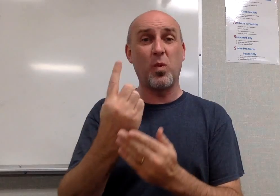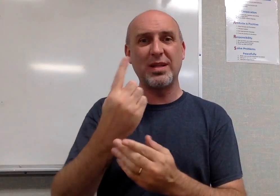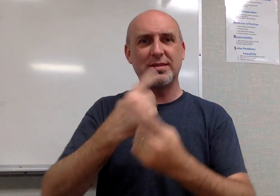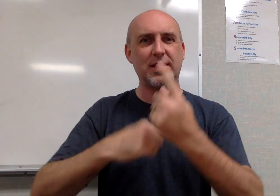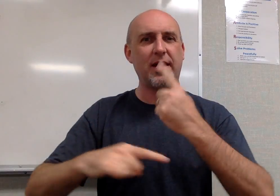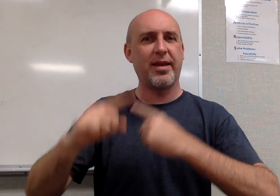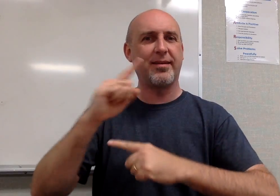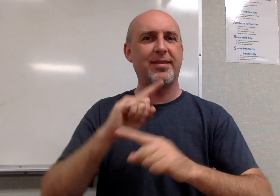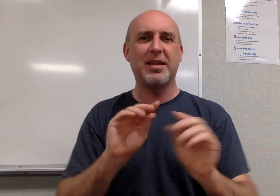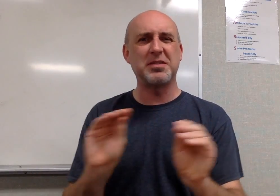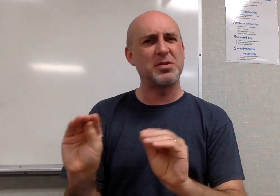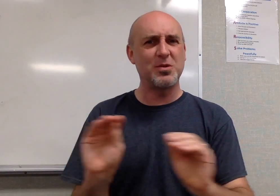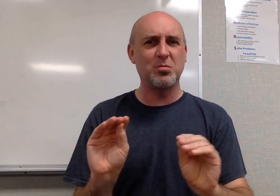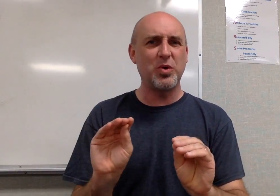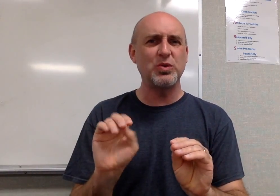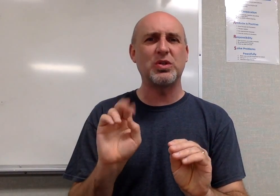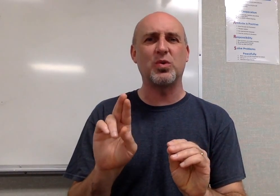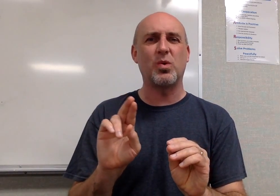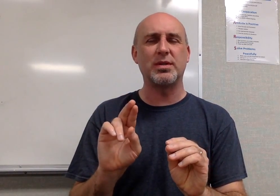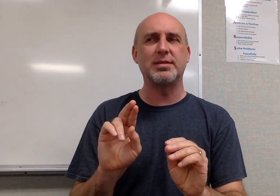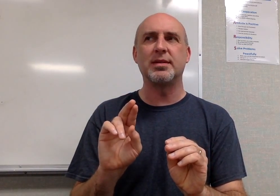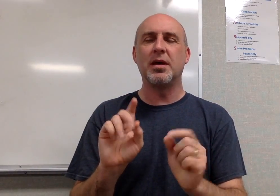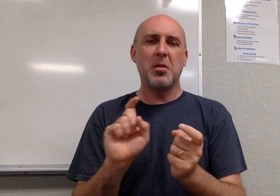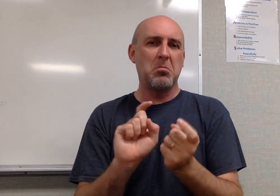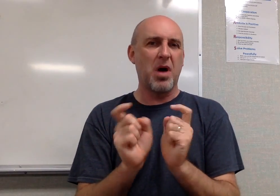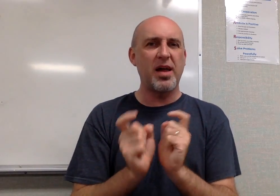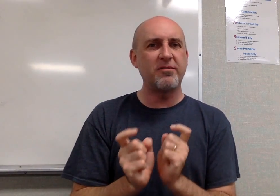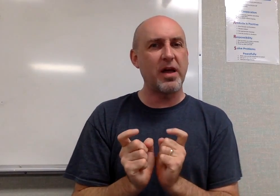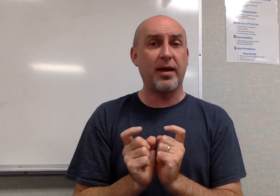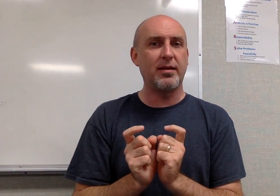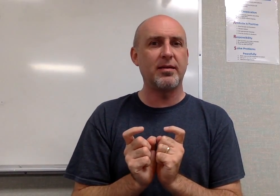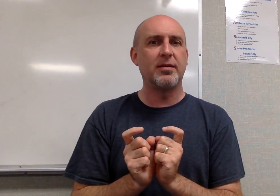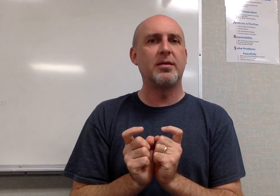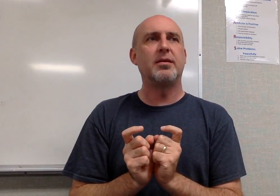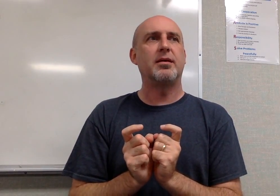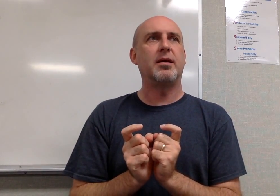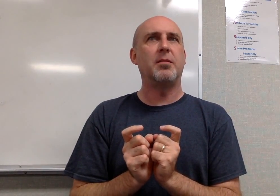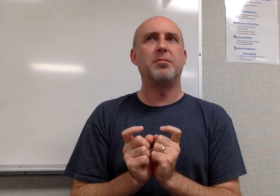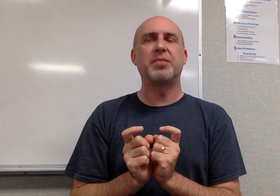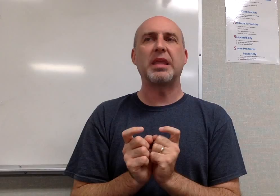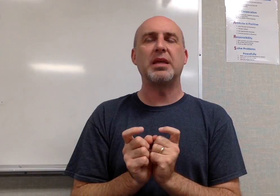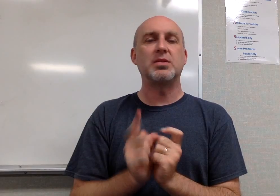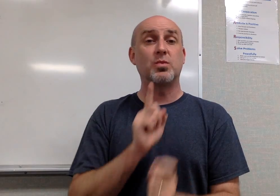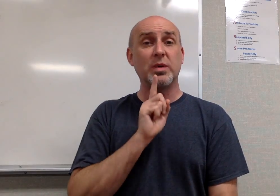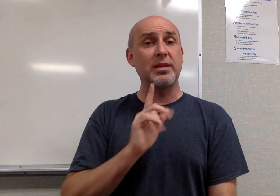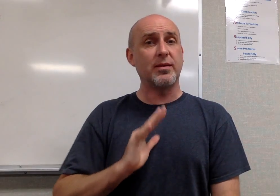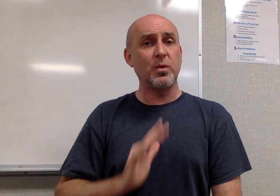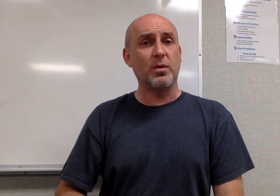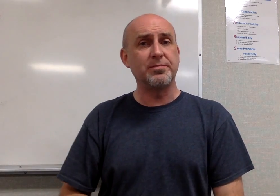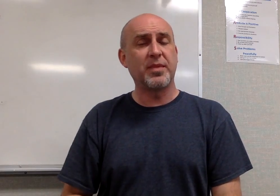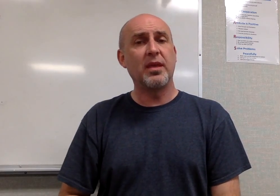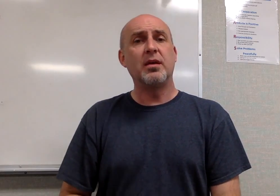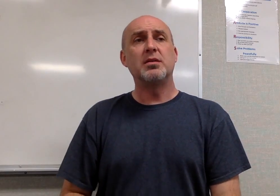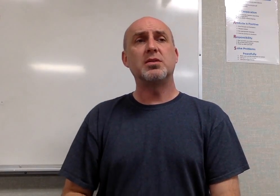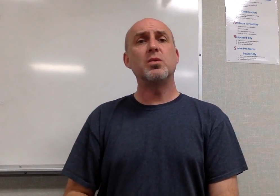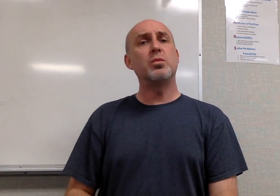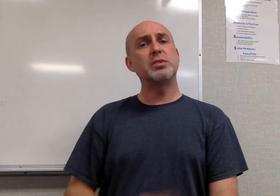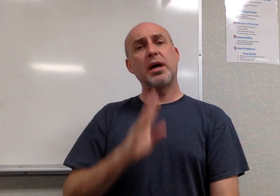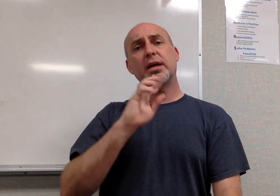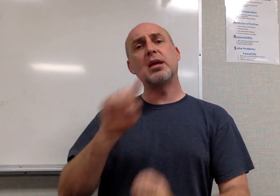one sign that has a certain motion or is modified. It's really cool. So when we're talking